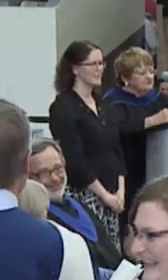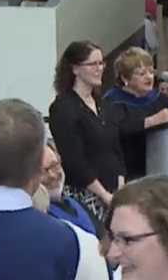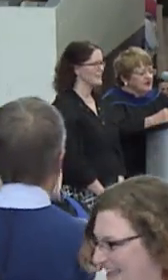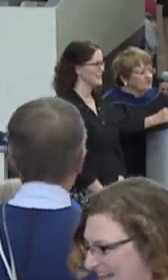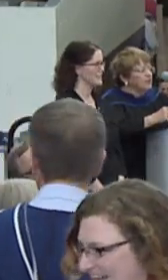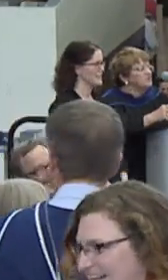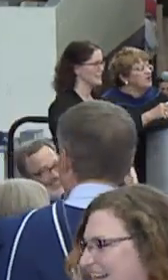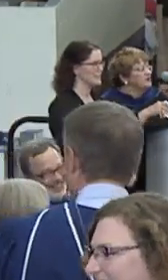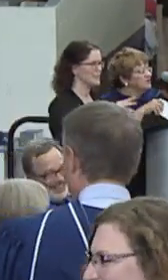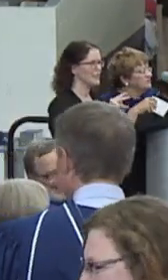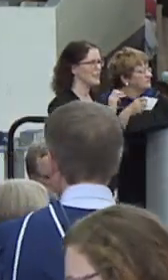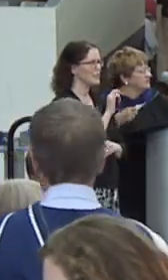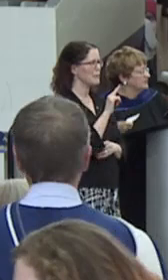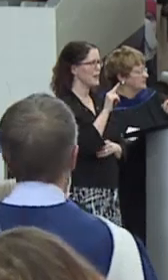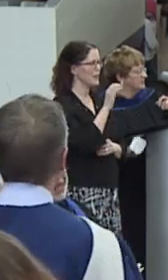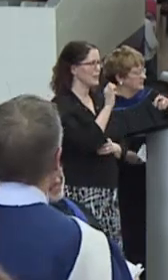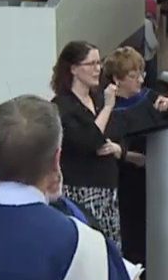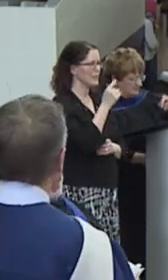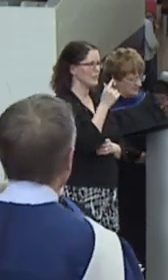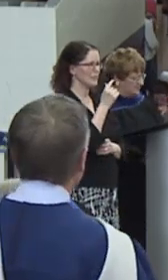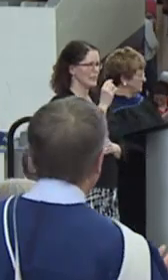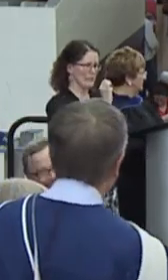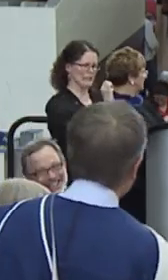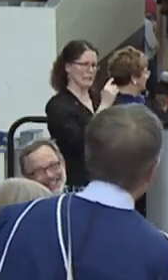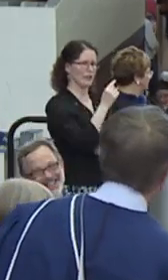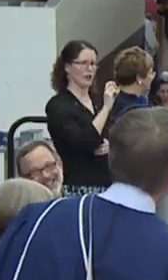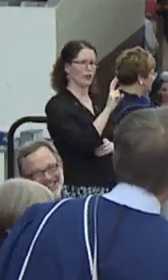Melody Edar with honors.